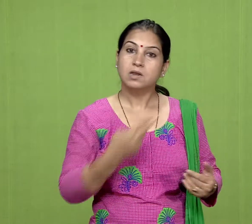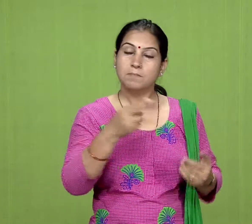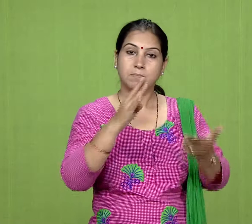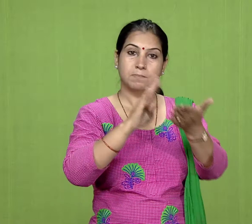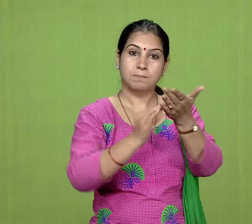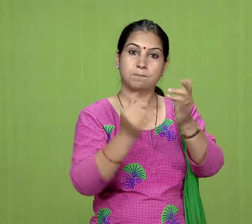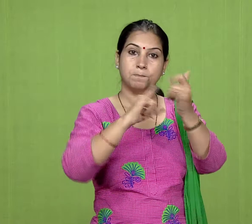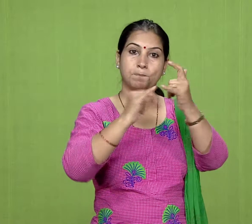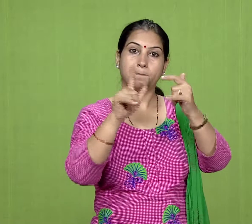khadi,